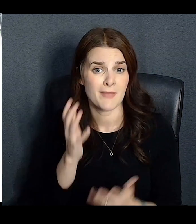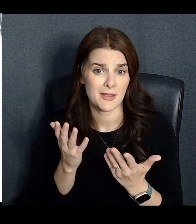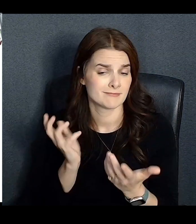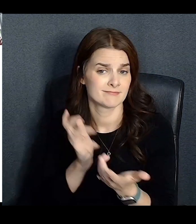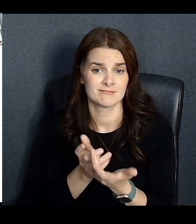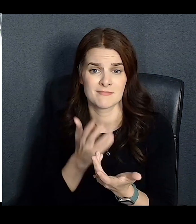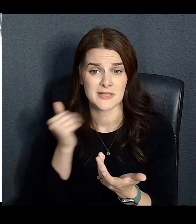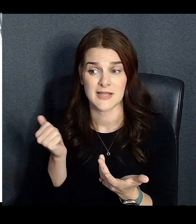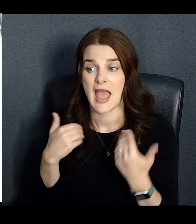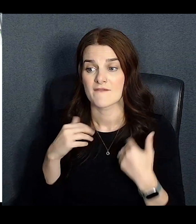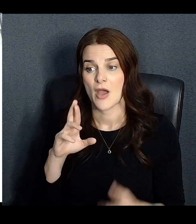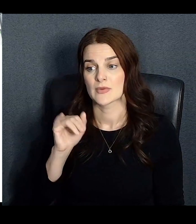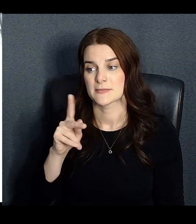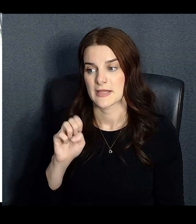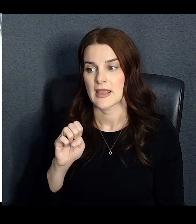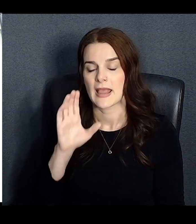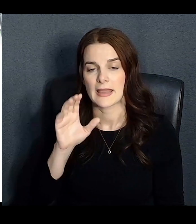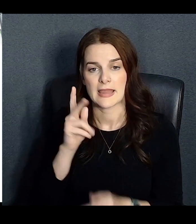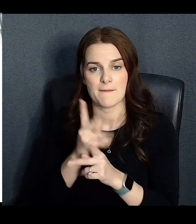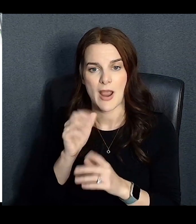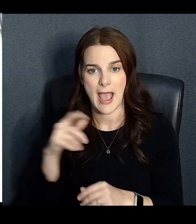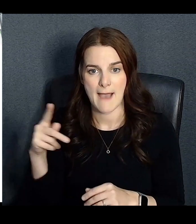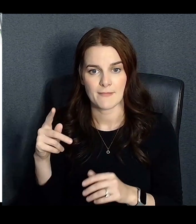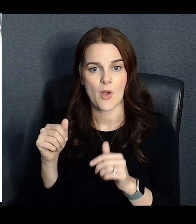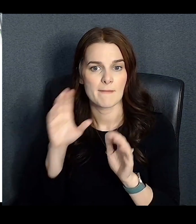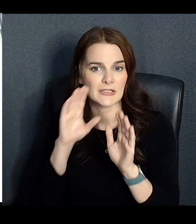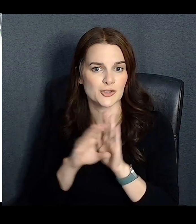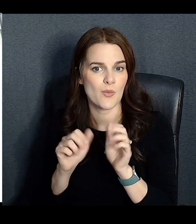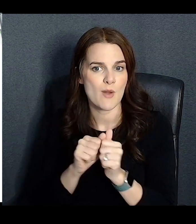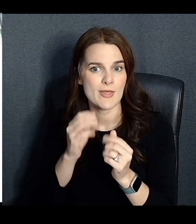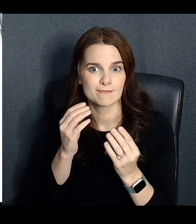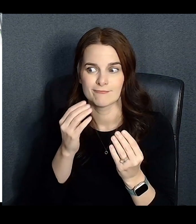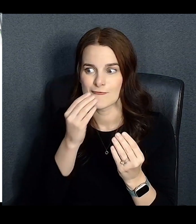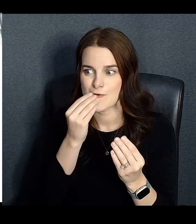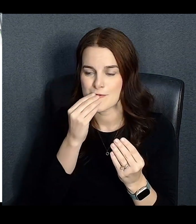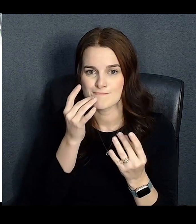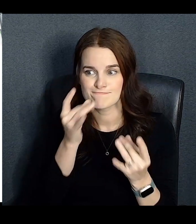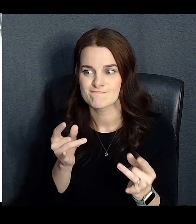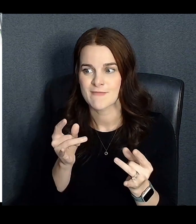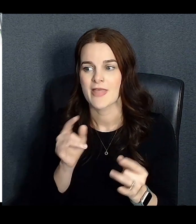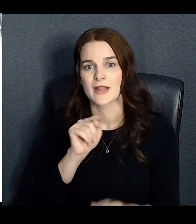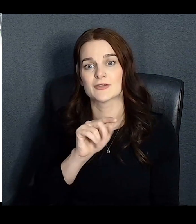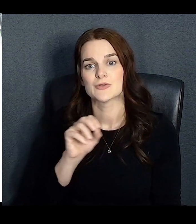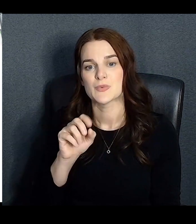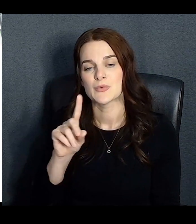pictures here of the Recipe Keeper app with lots of different yummy looking food, and the Todoist app as well.